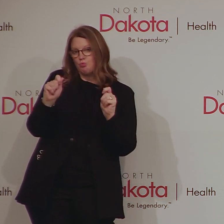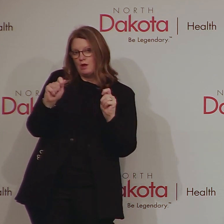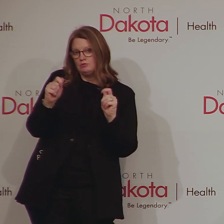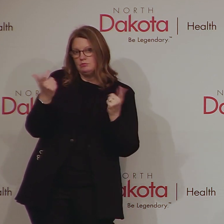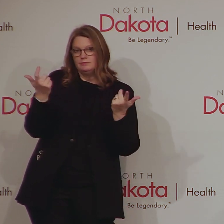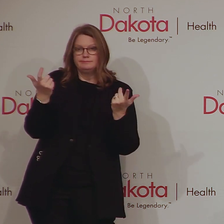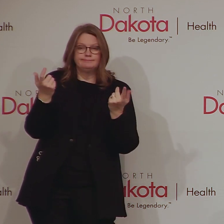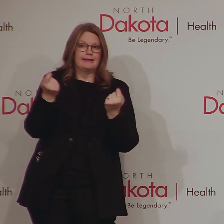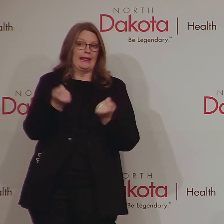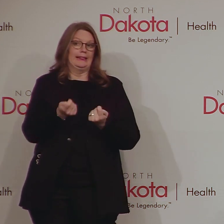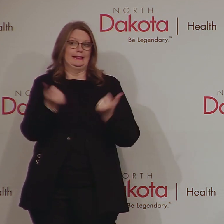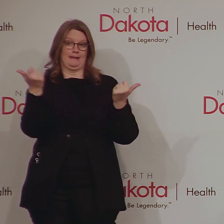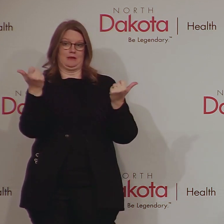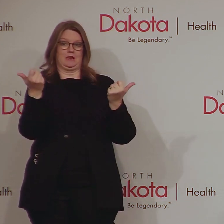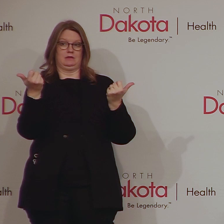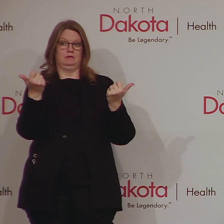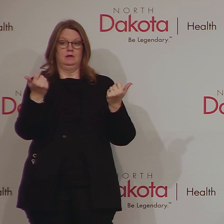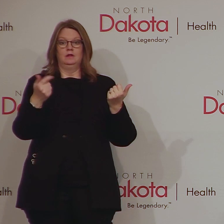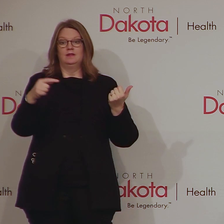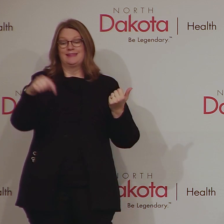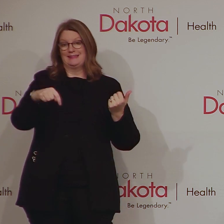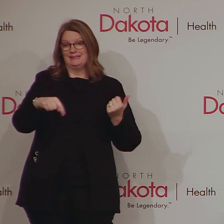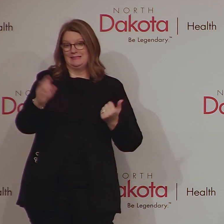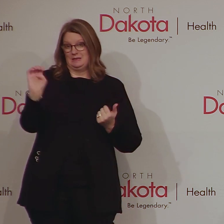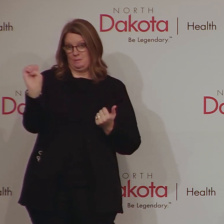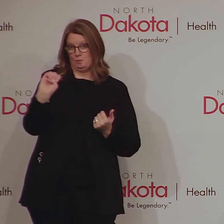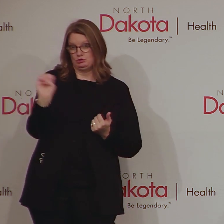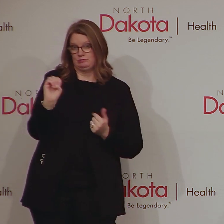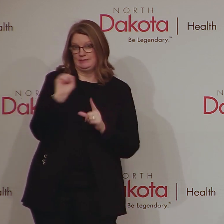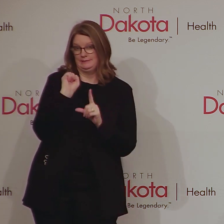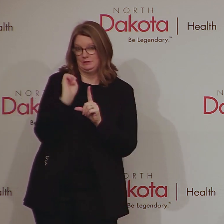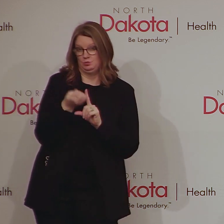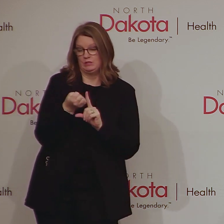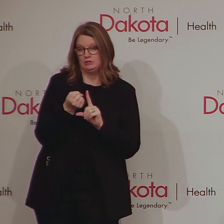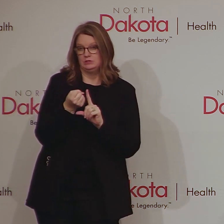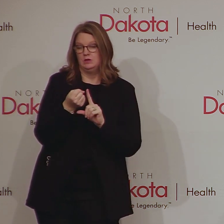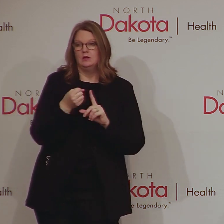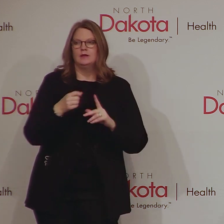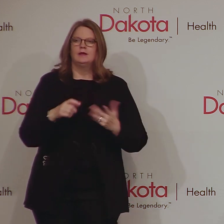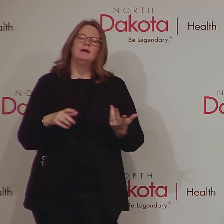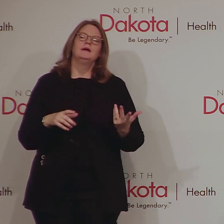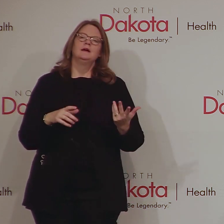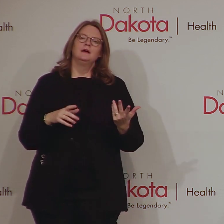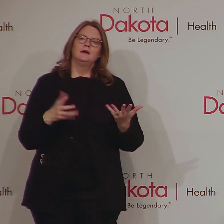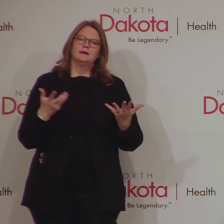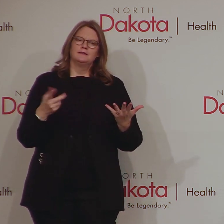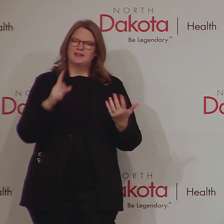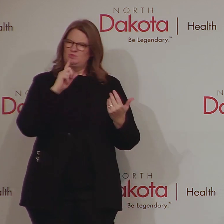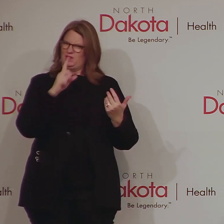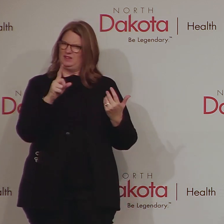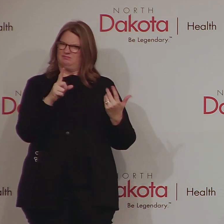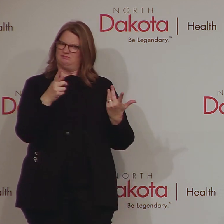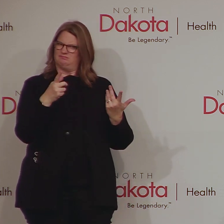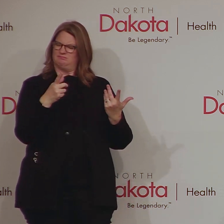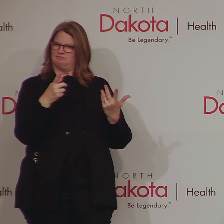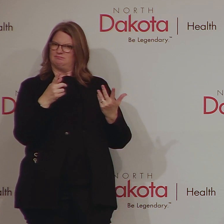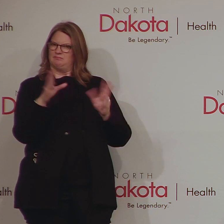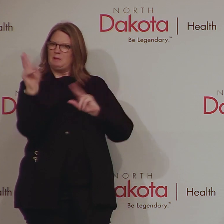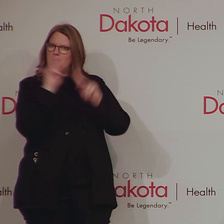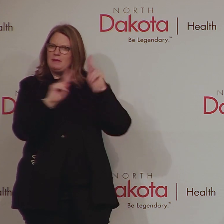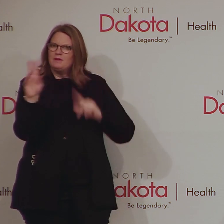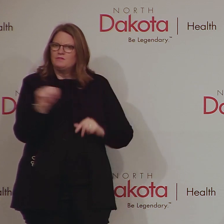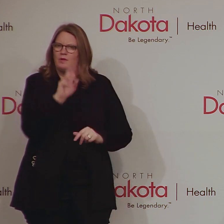eliminate the fact that we're in emergency status right now. And I think it's for every practical North Dakotan knows that you would